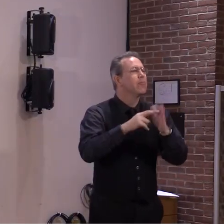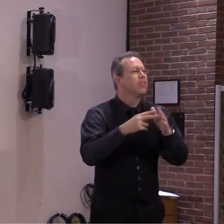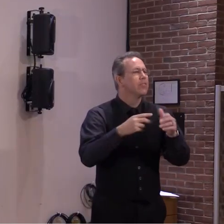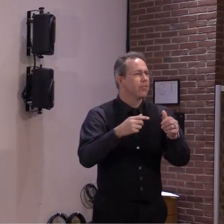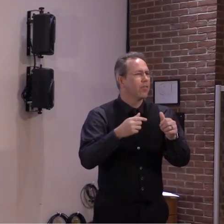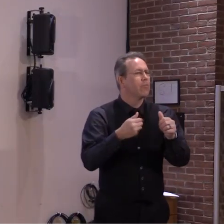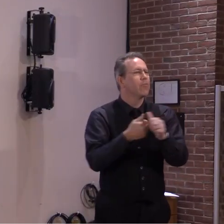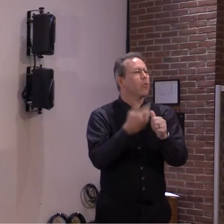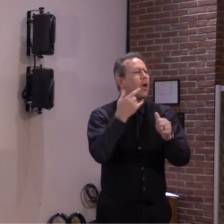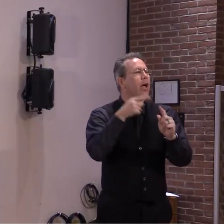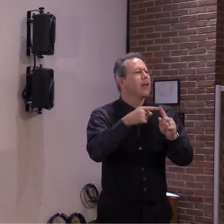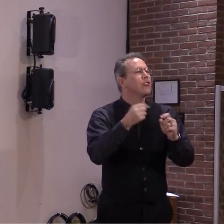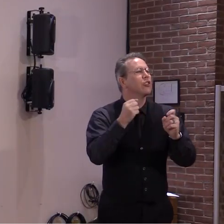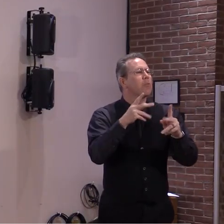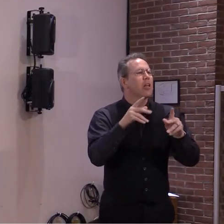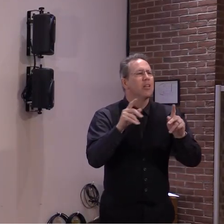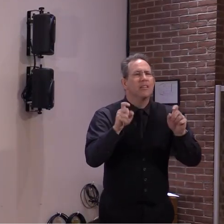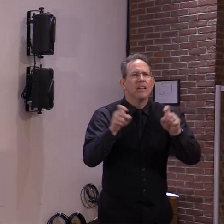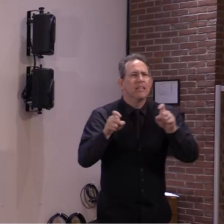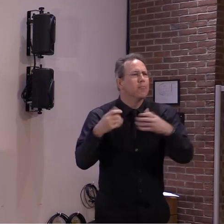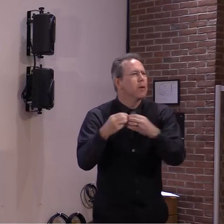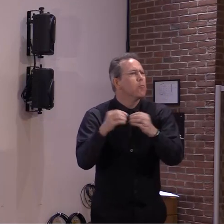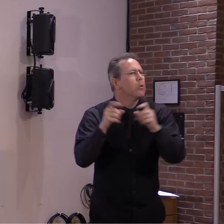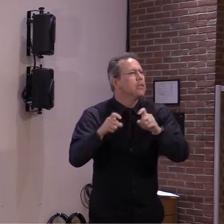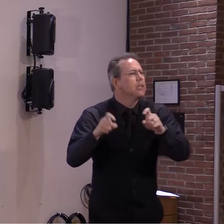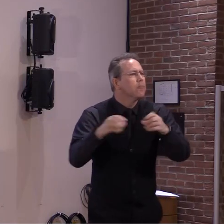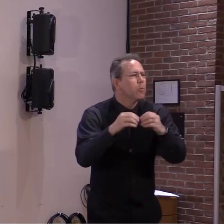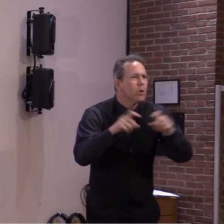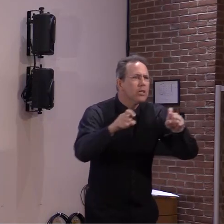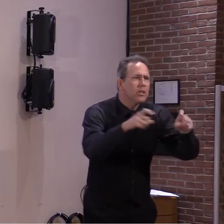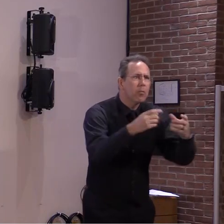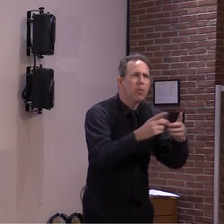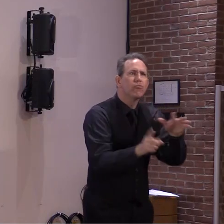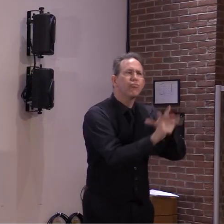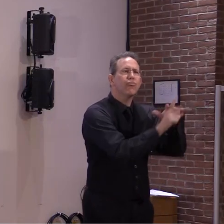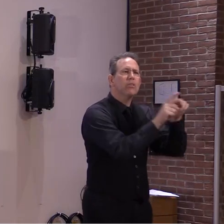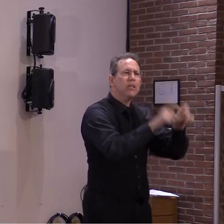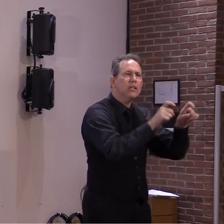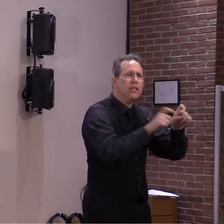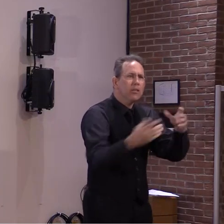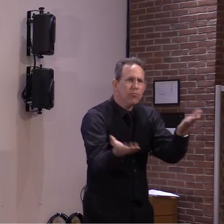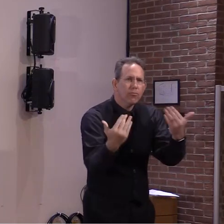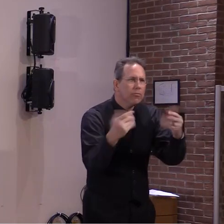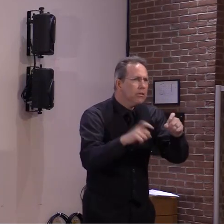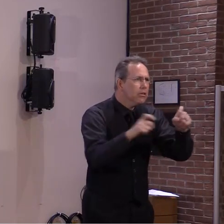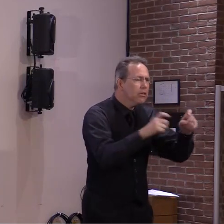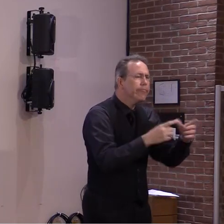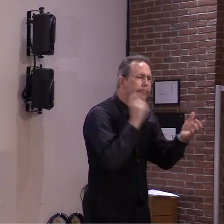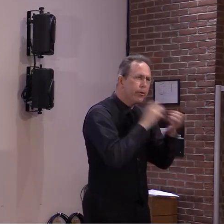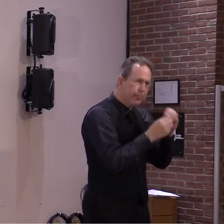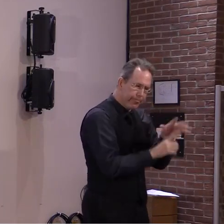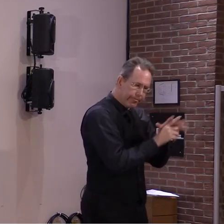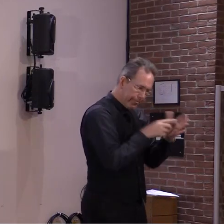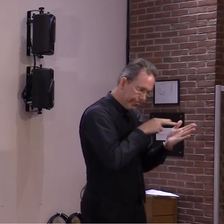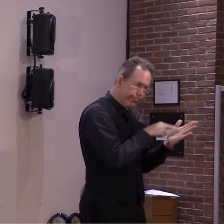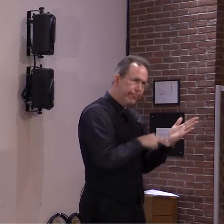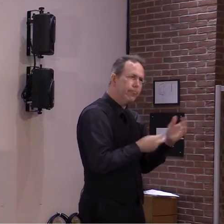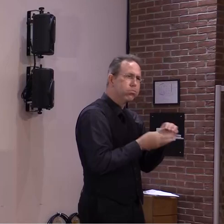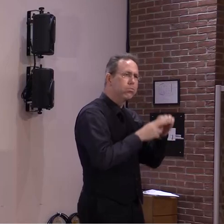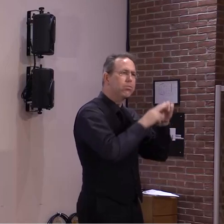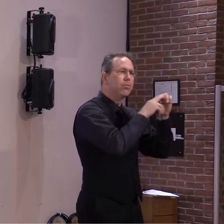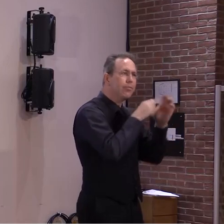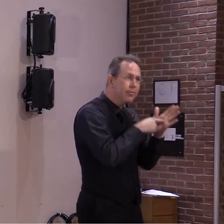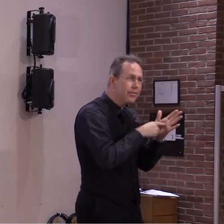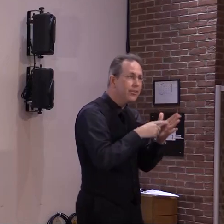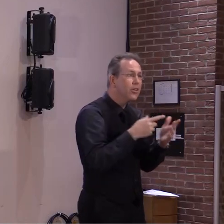done right now that some of those tests aren't coming back as timely, and they come back after hours, but they still count for the